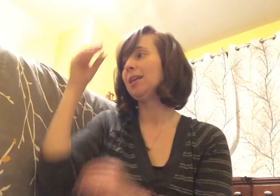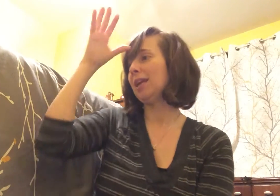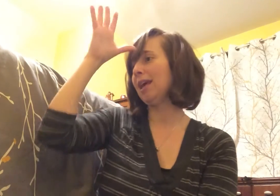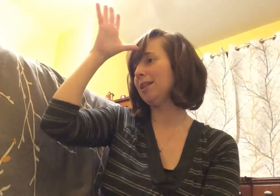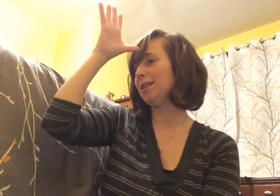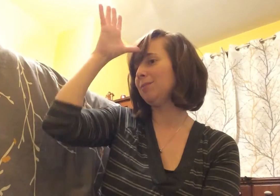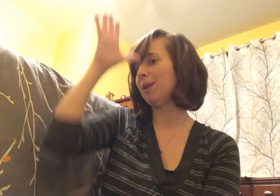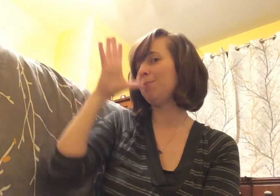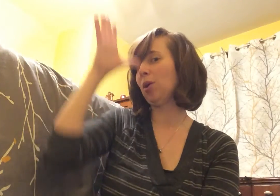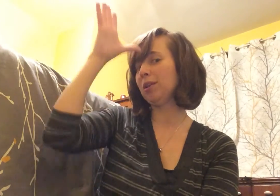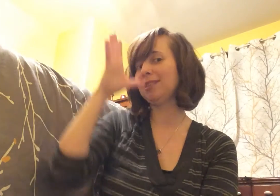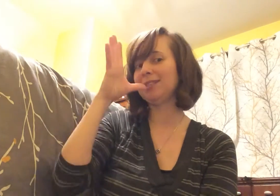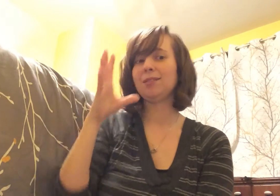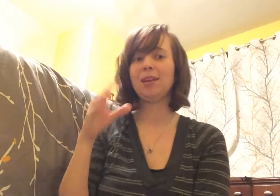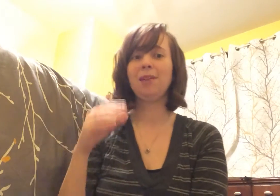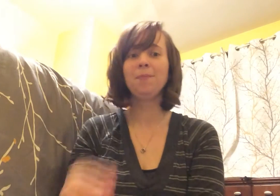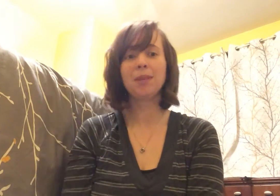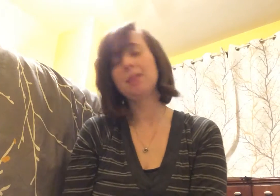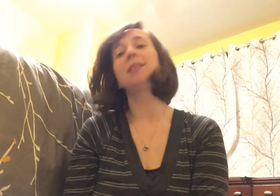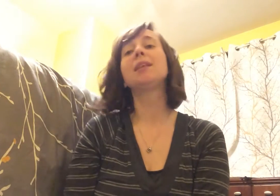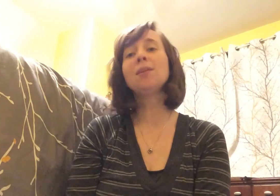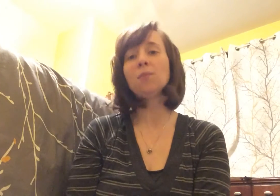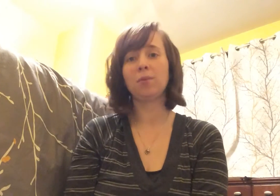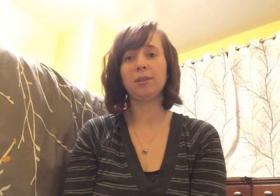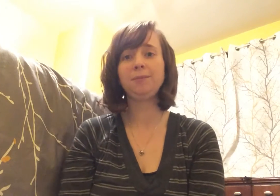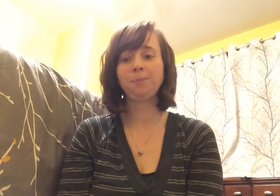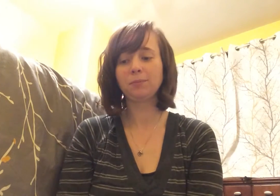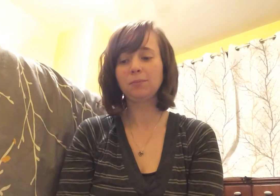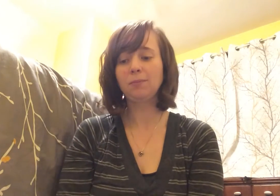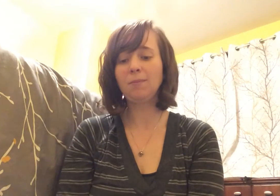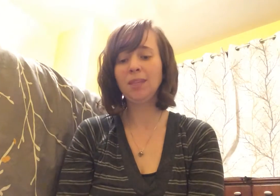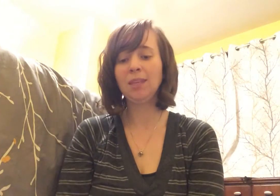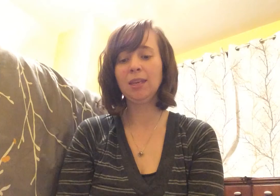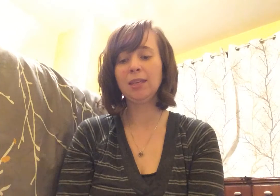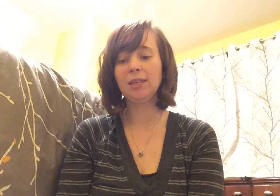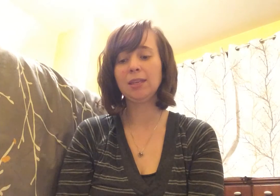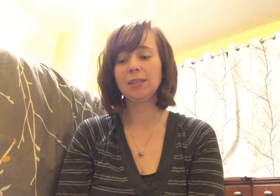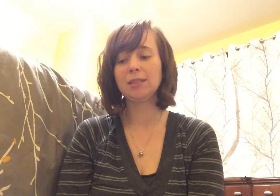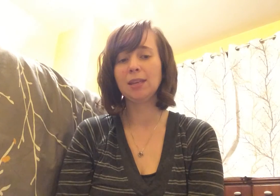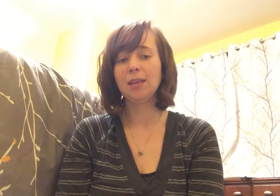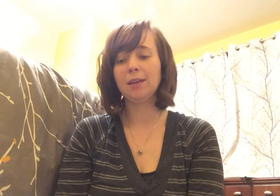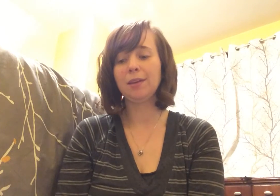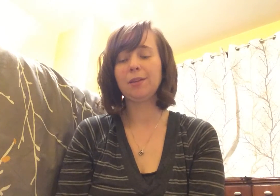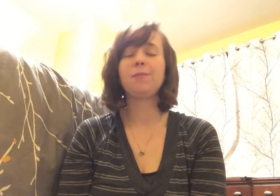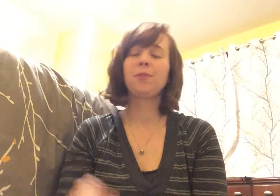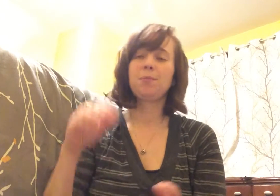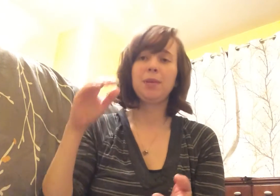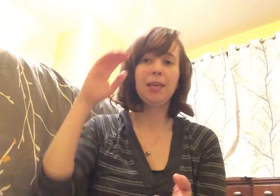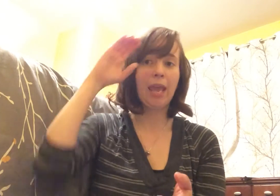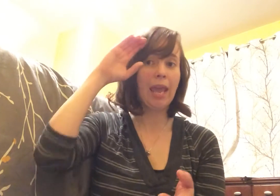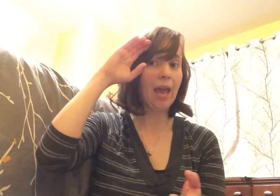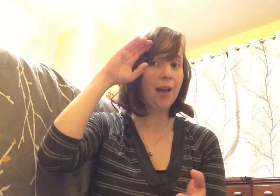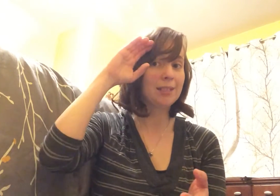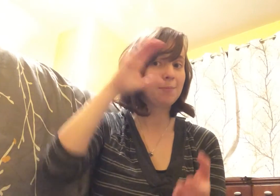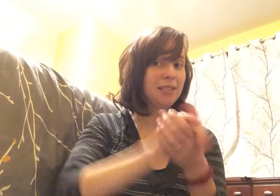and add that to make parents. Okay. The second one is for being a